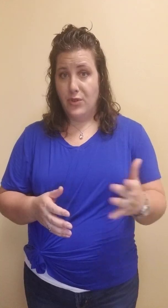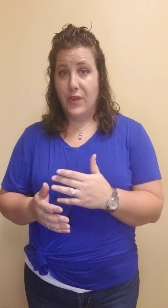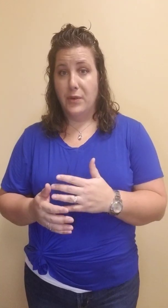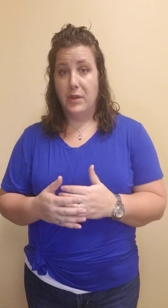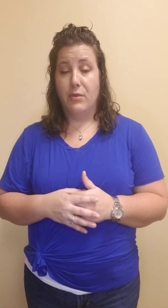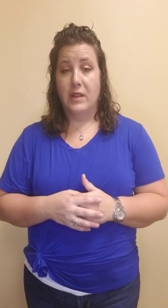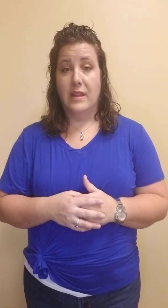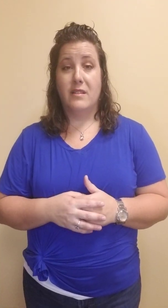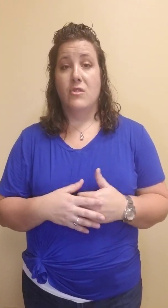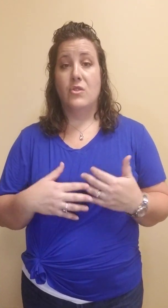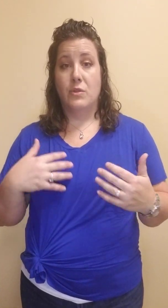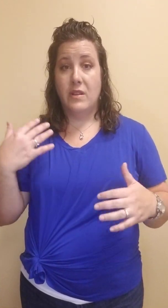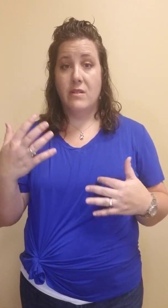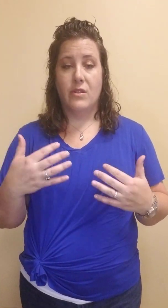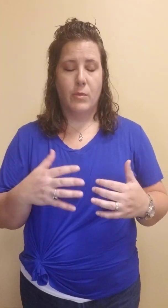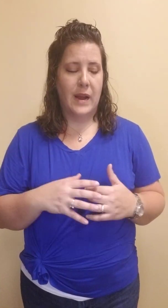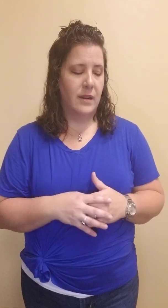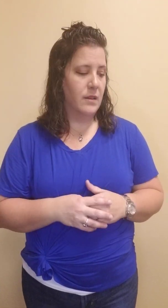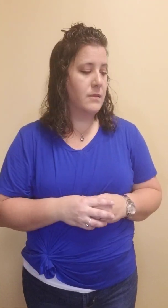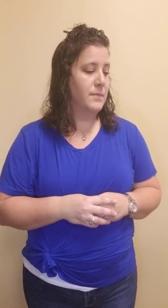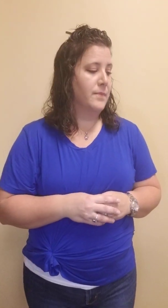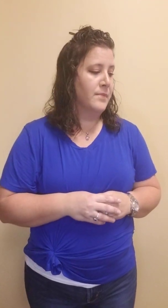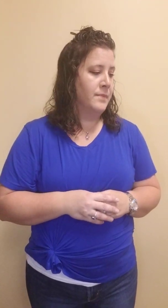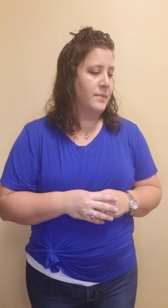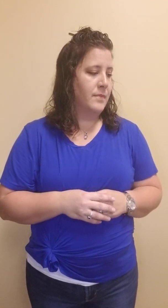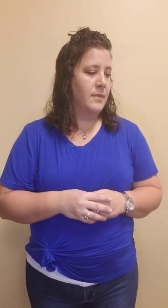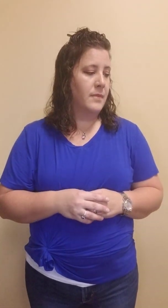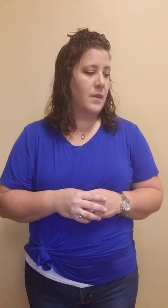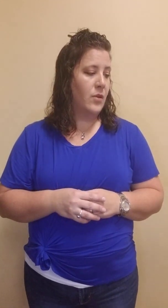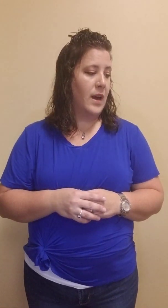following through the lesson so it's easier to practice. Okay.